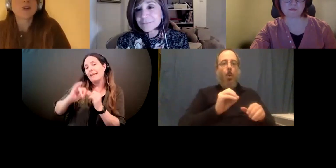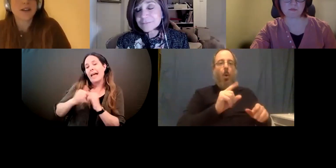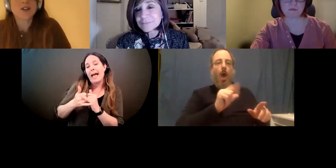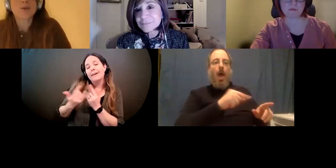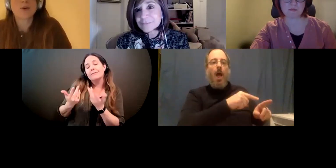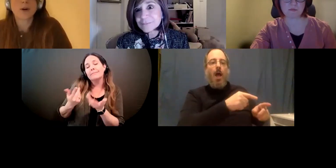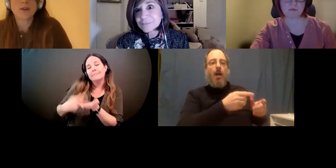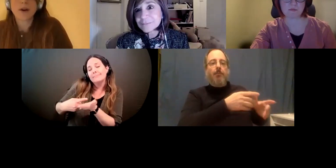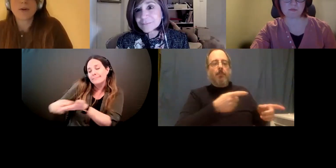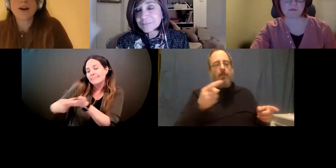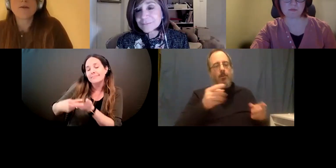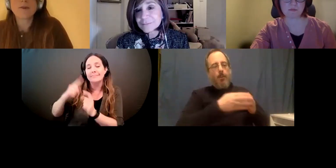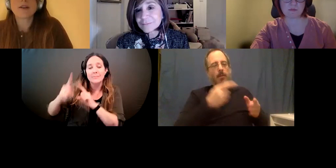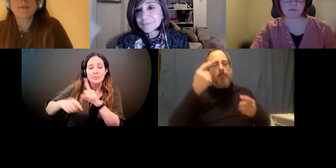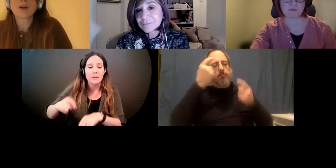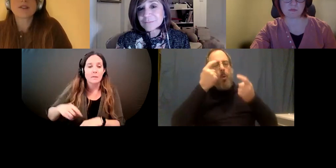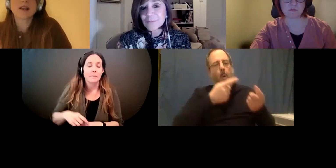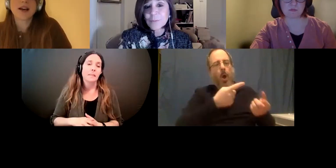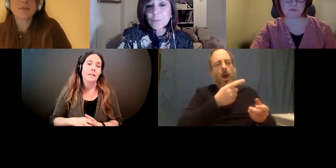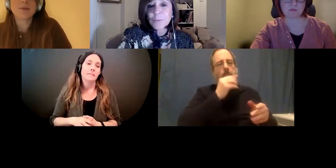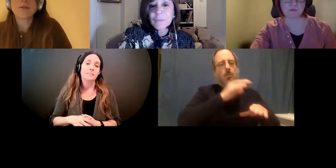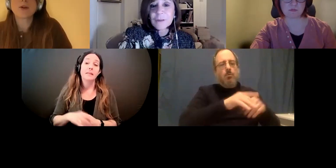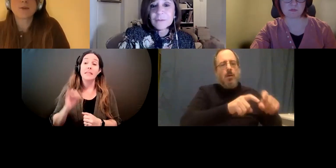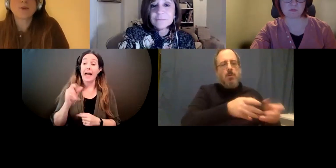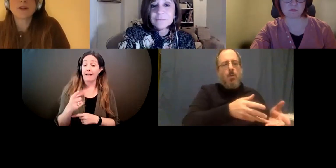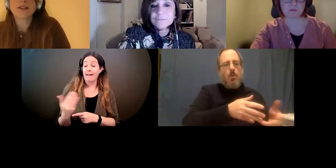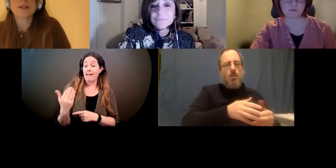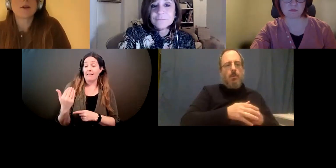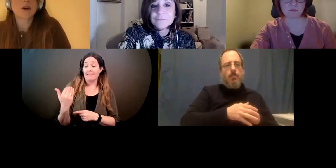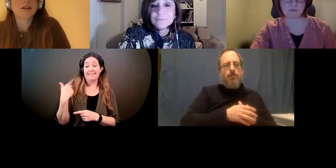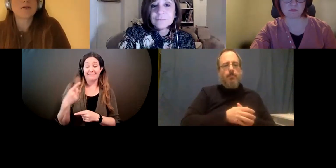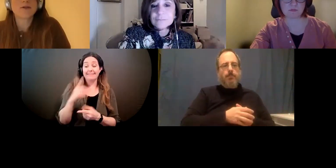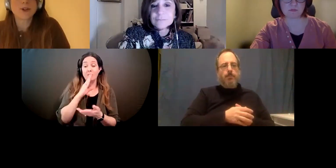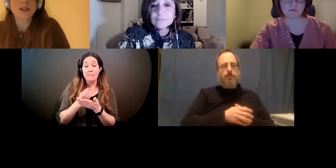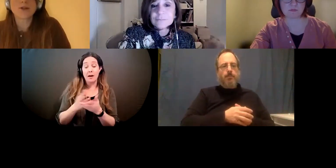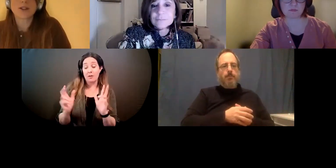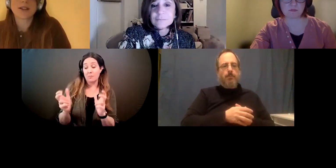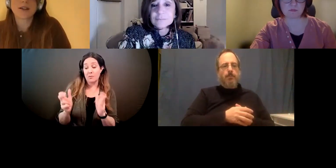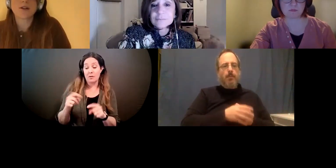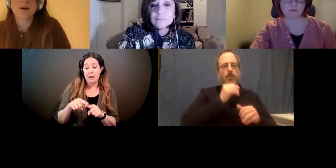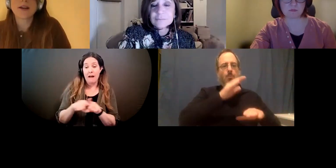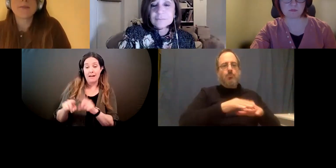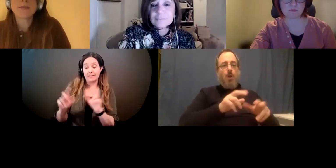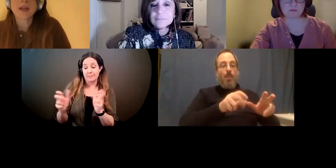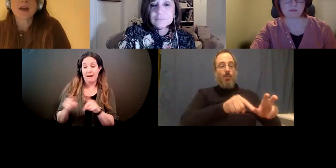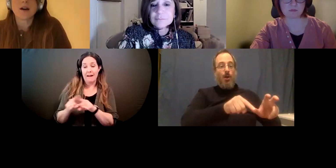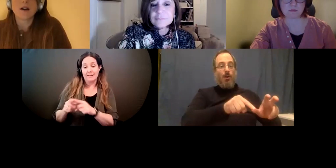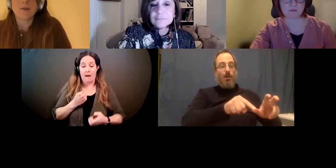still in connection with the quoted paragraph, but because in the last part about computers as an evocative object, you just said it